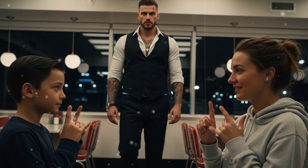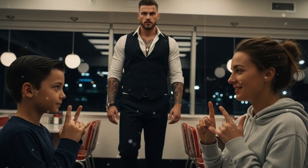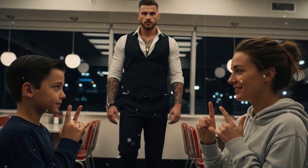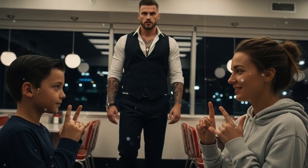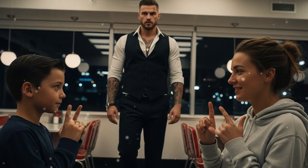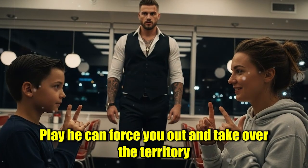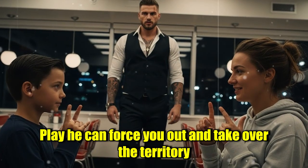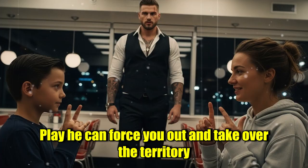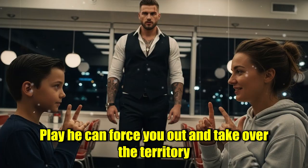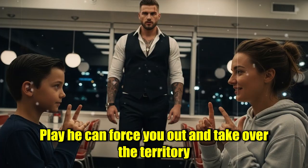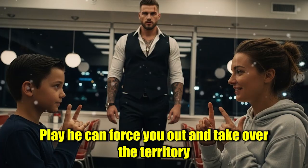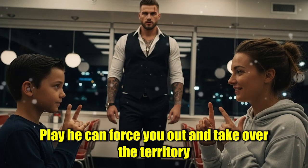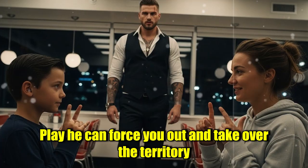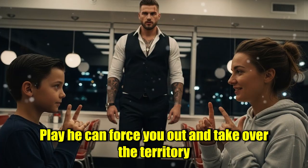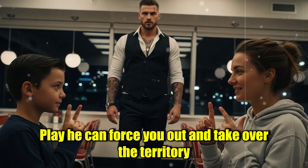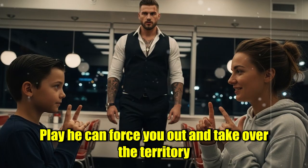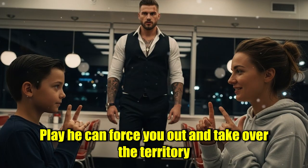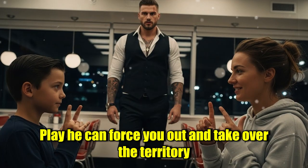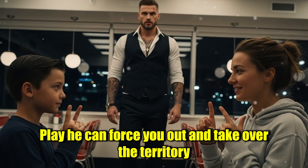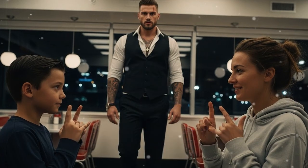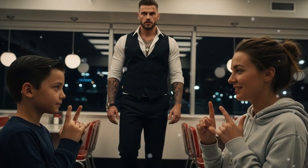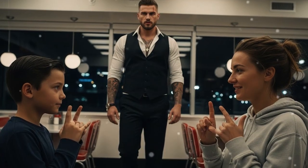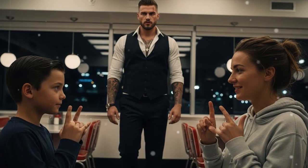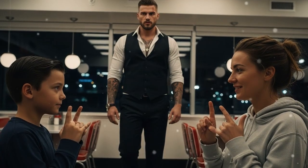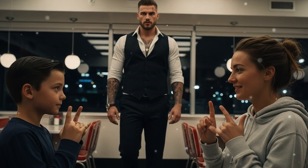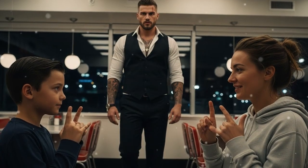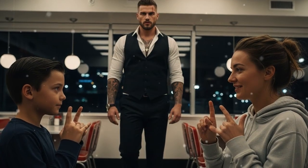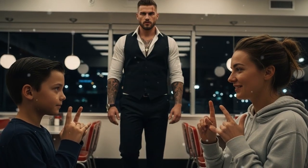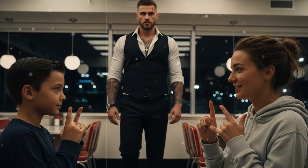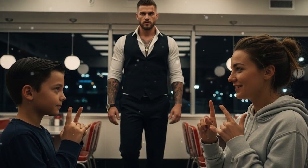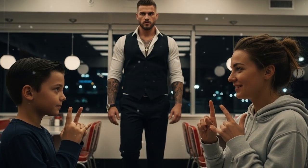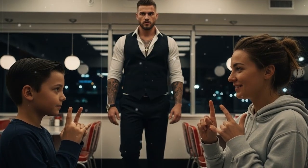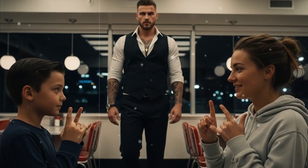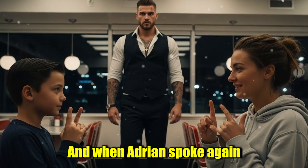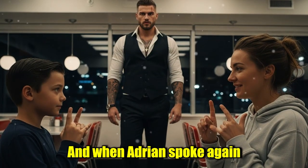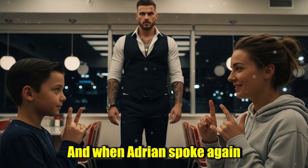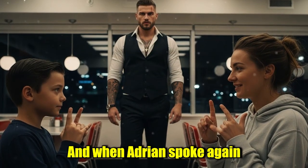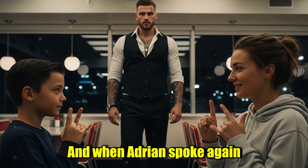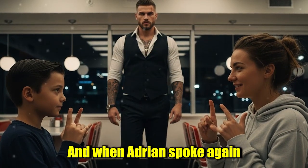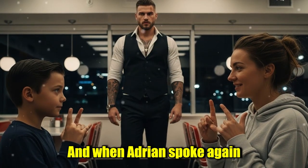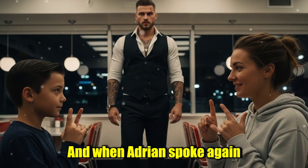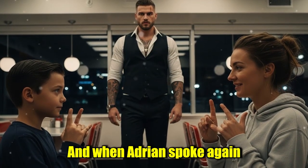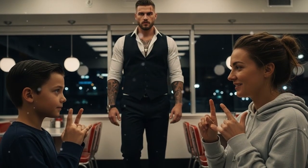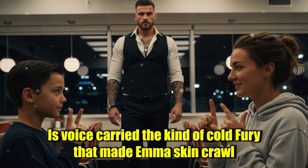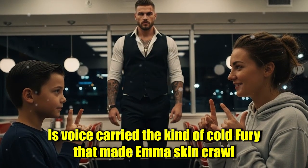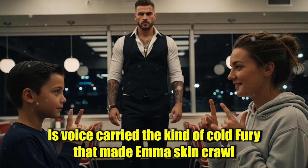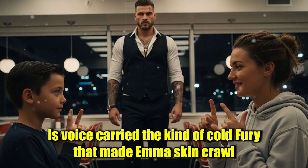the boy, he can force you out and take over the territory." There was a long silence, and when Adrian spoke again, his voice